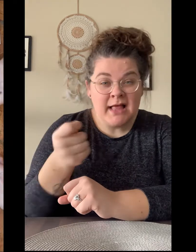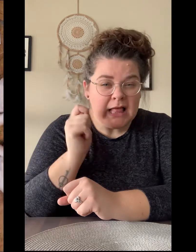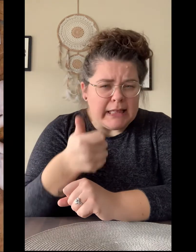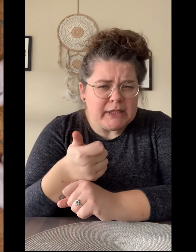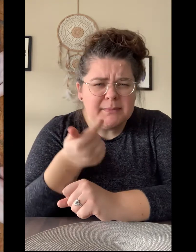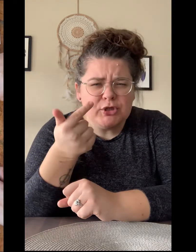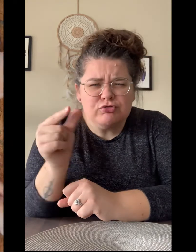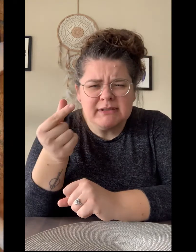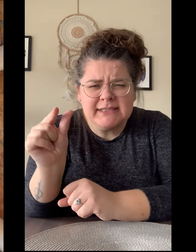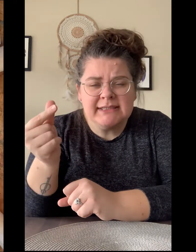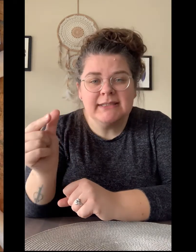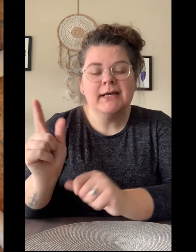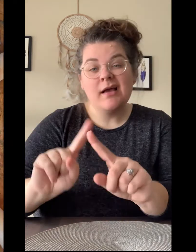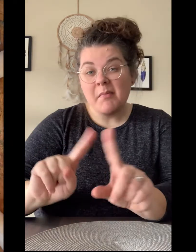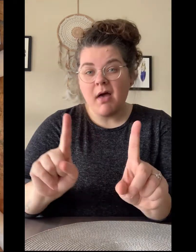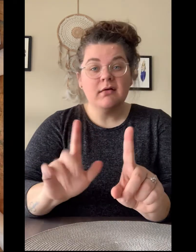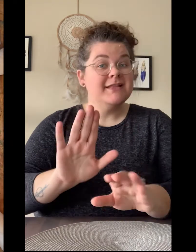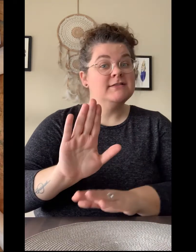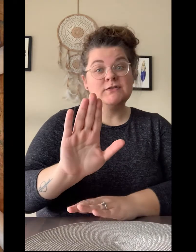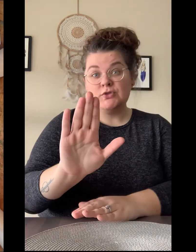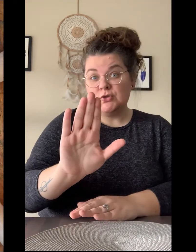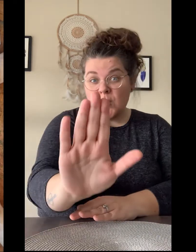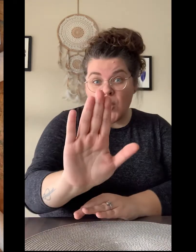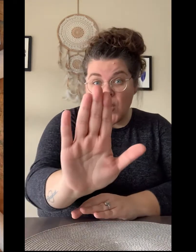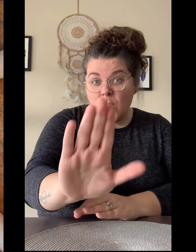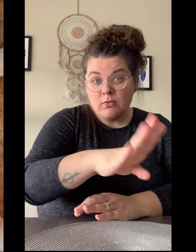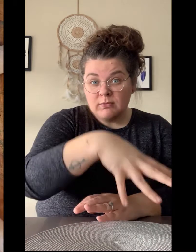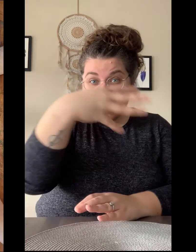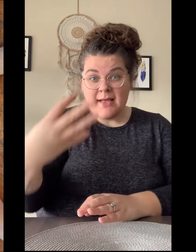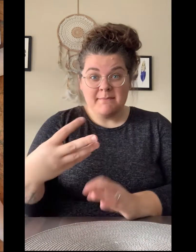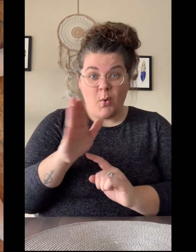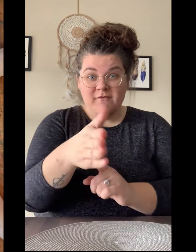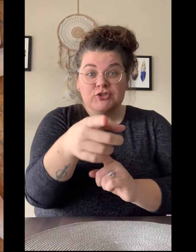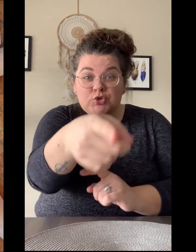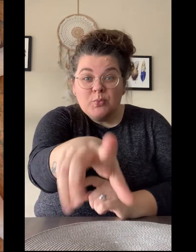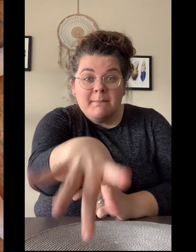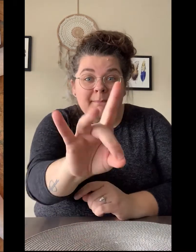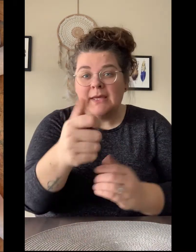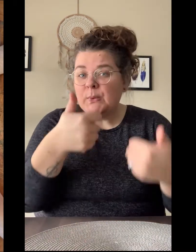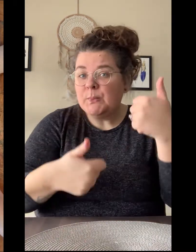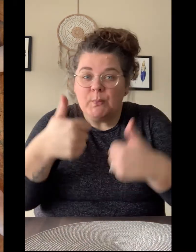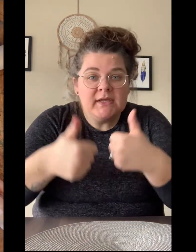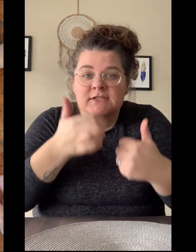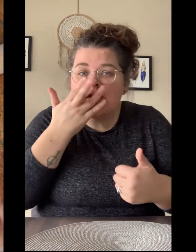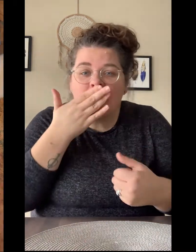green along the bottom. Again, this is your rainbow fish. You pick whatever colors you want.